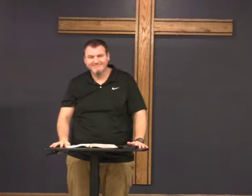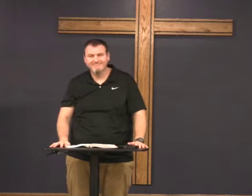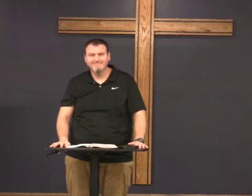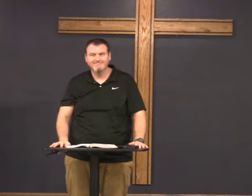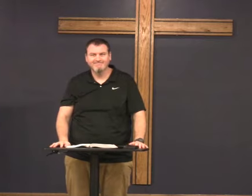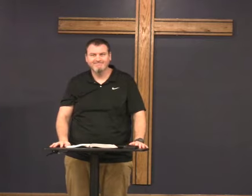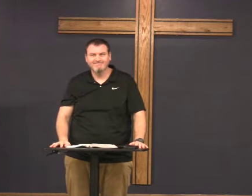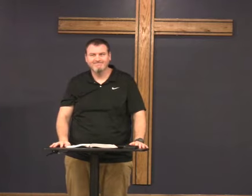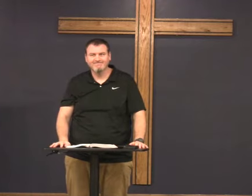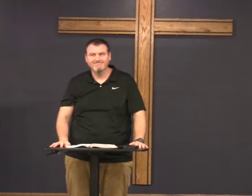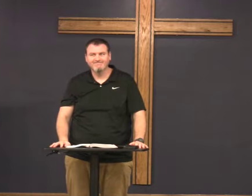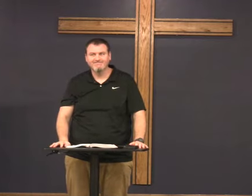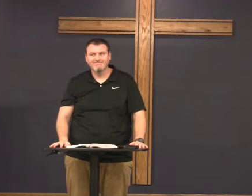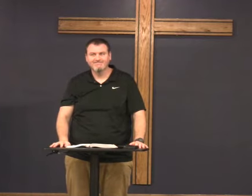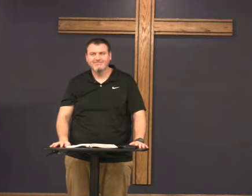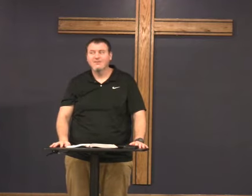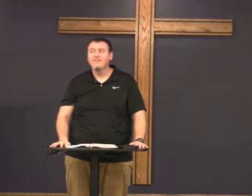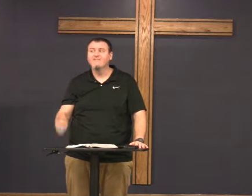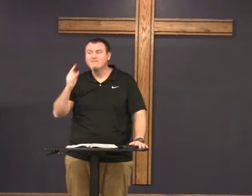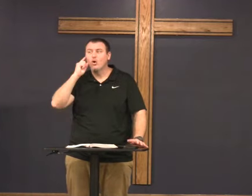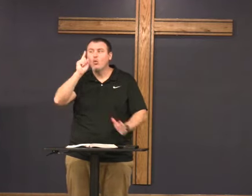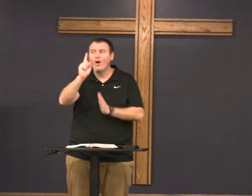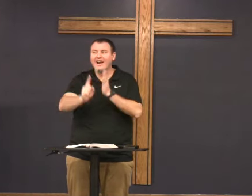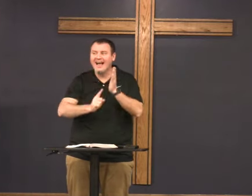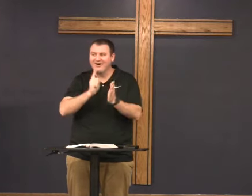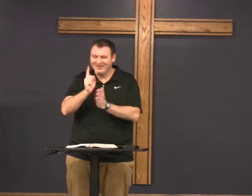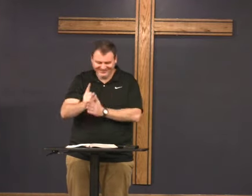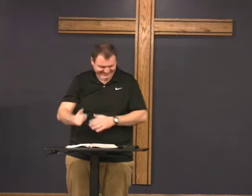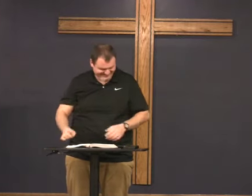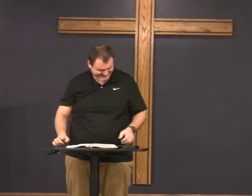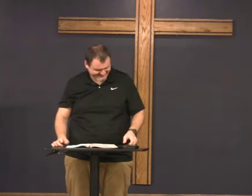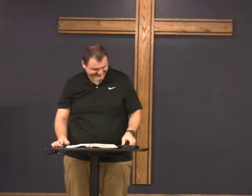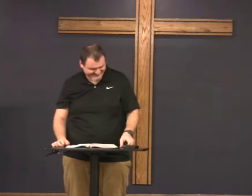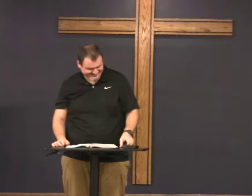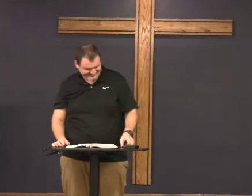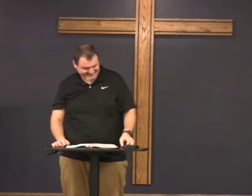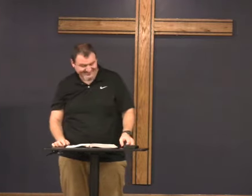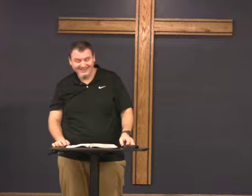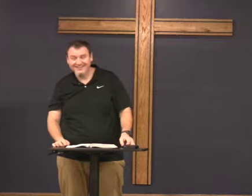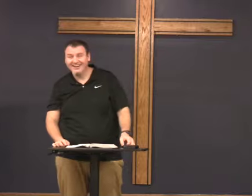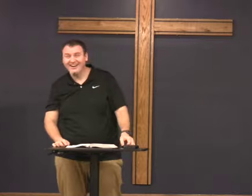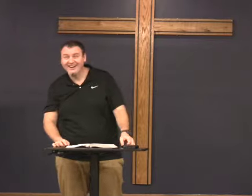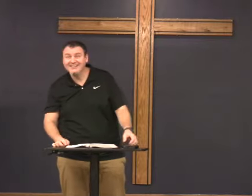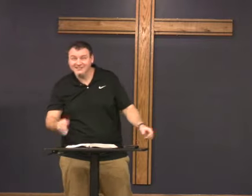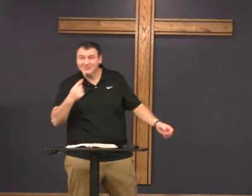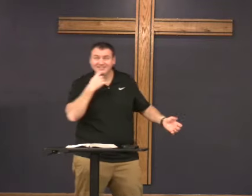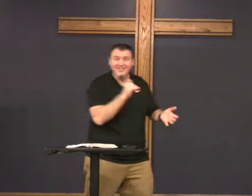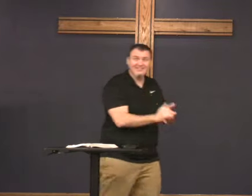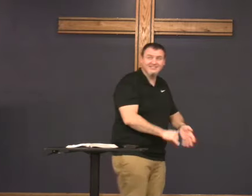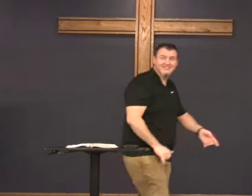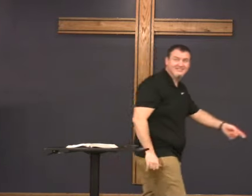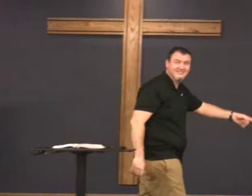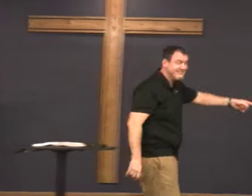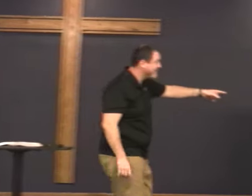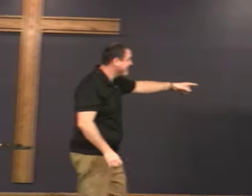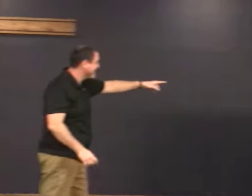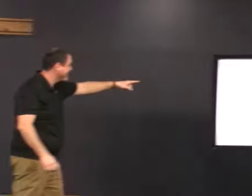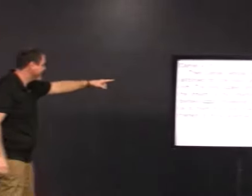He just stood there. Did he quote his friend? He stood there for now. That's what it says.